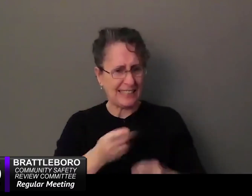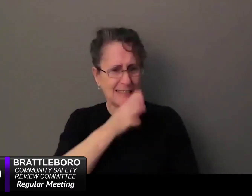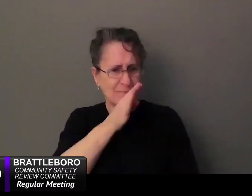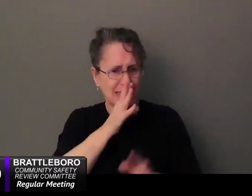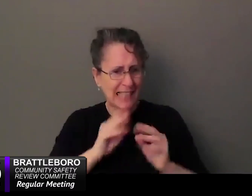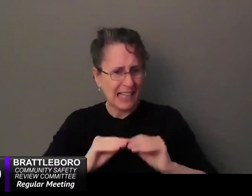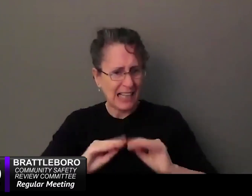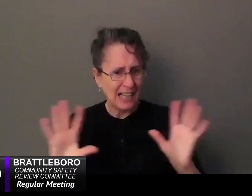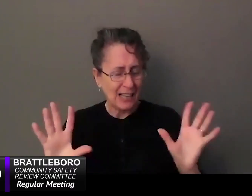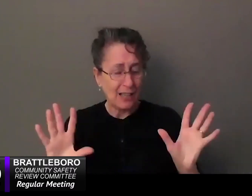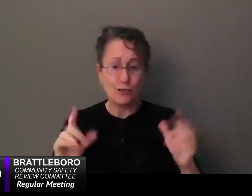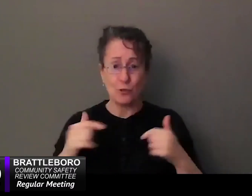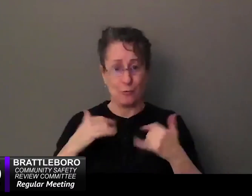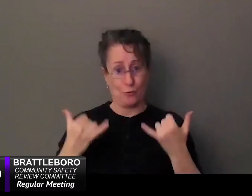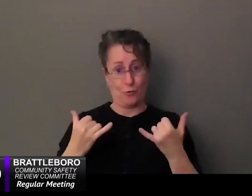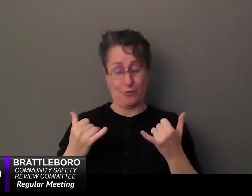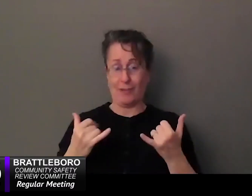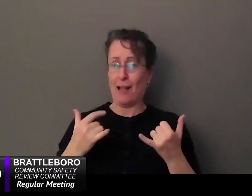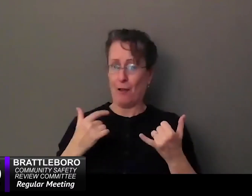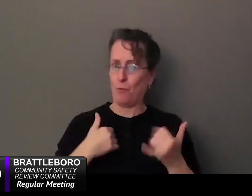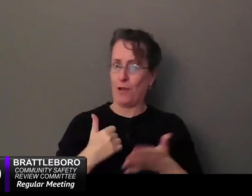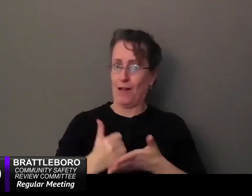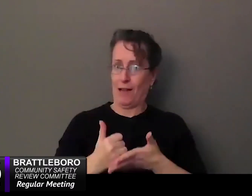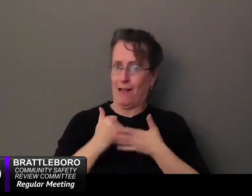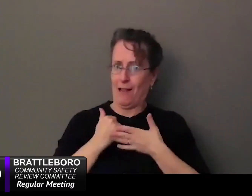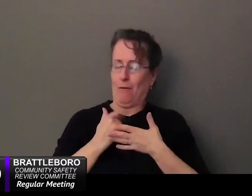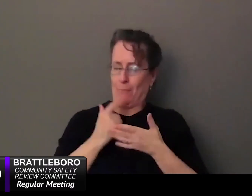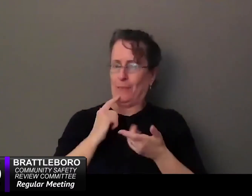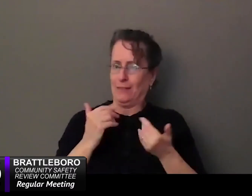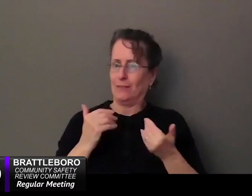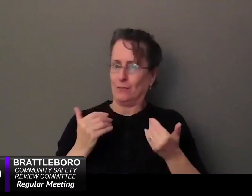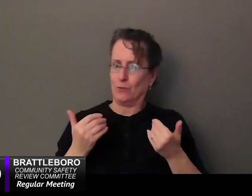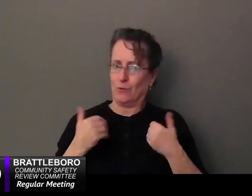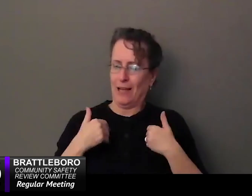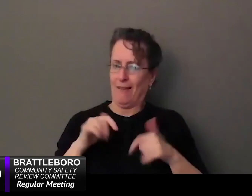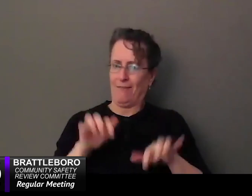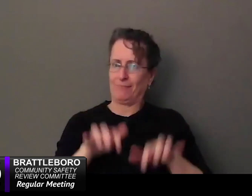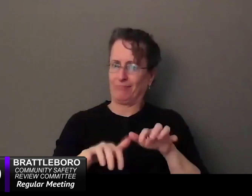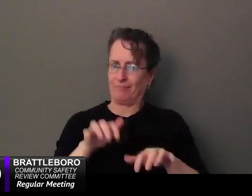that I would like that accommodation if possible.